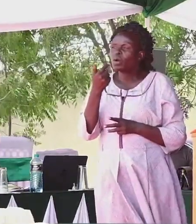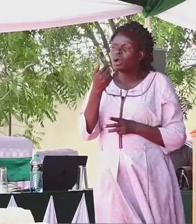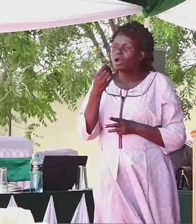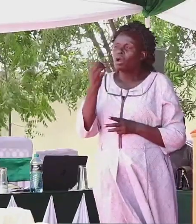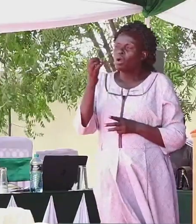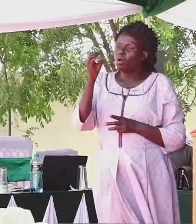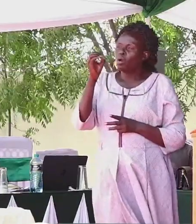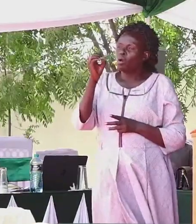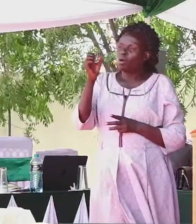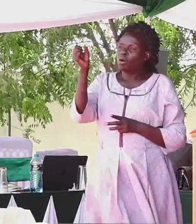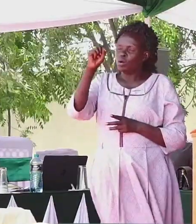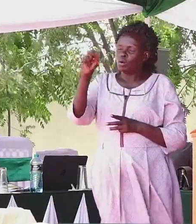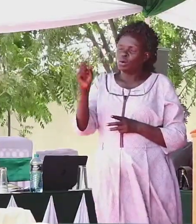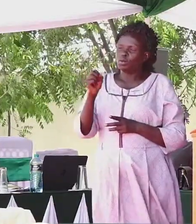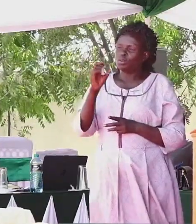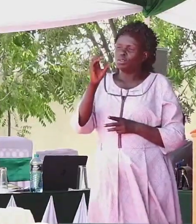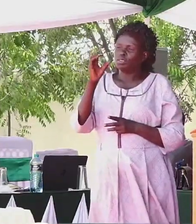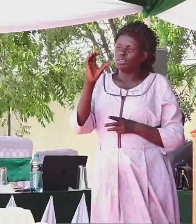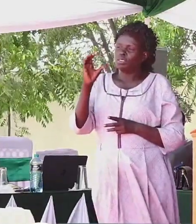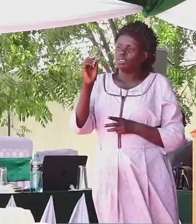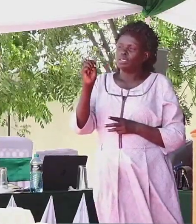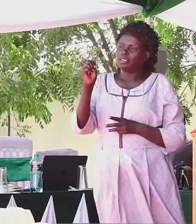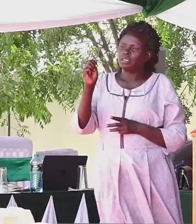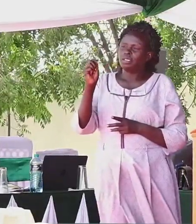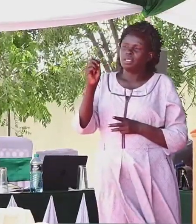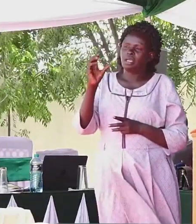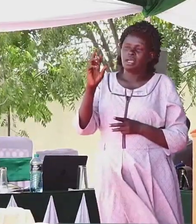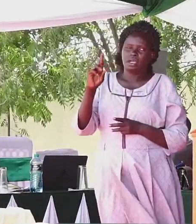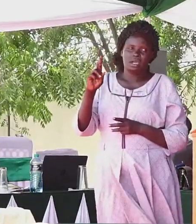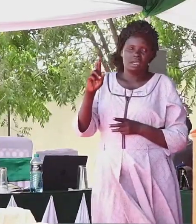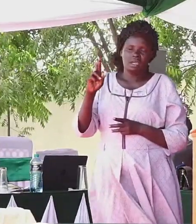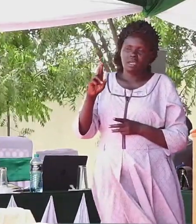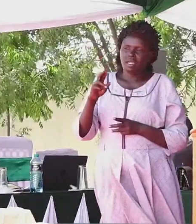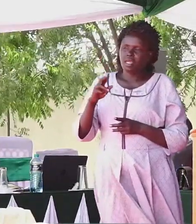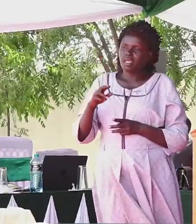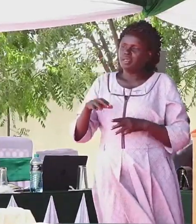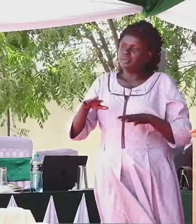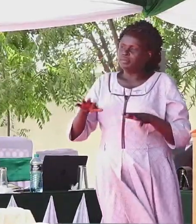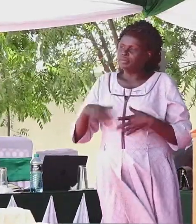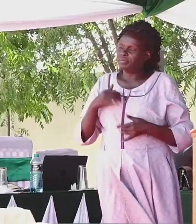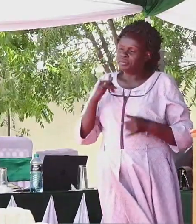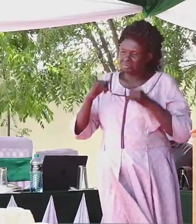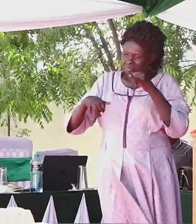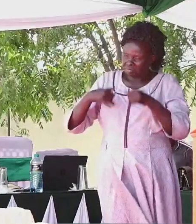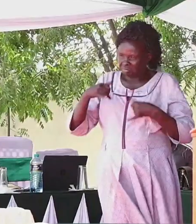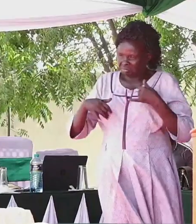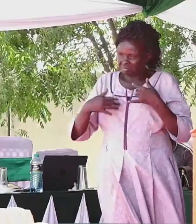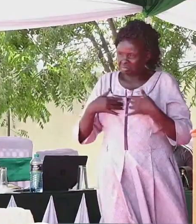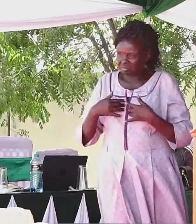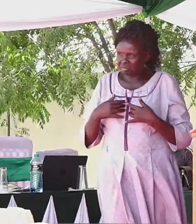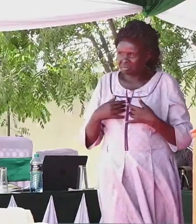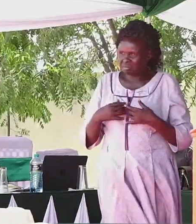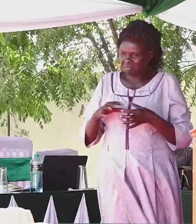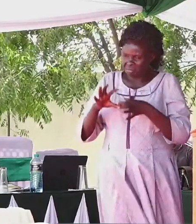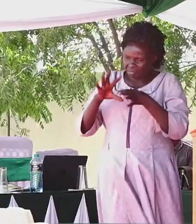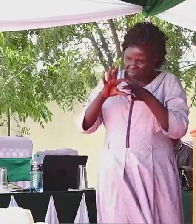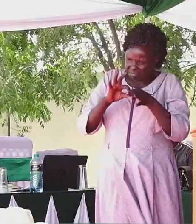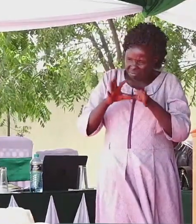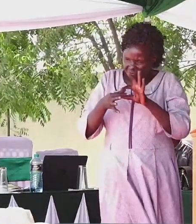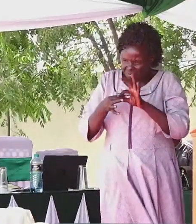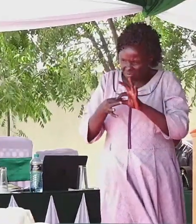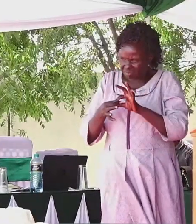Oscar. He has entertained us. He has jogged our minds. He has seamlessly connected the